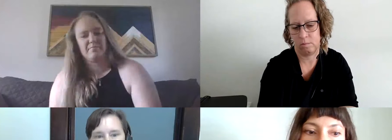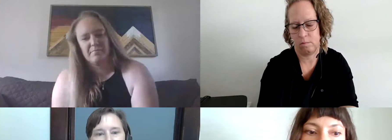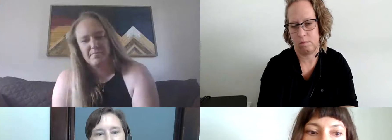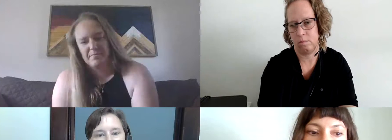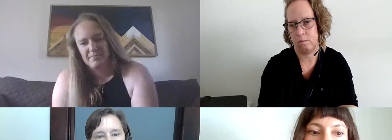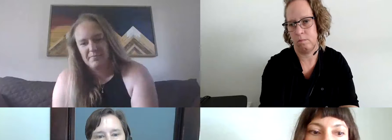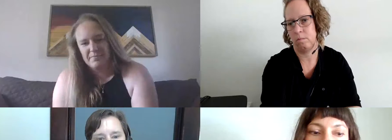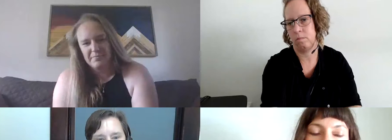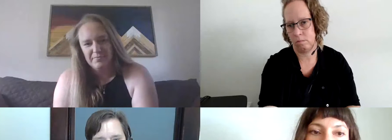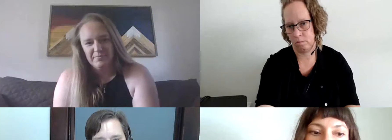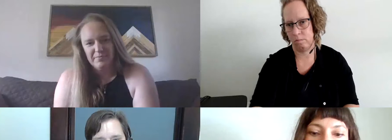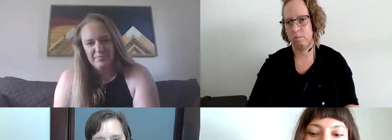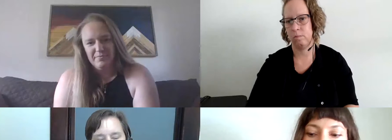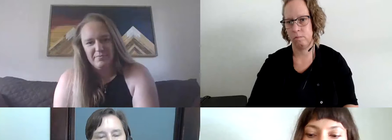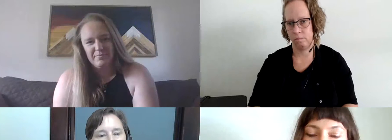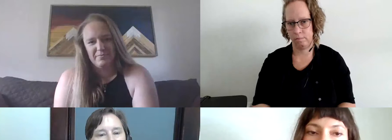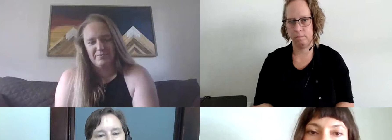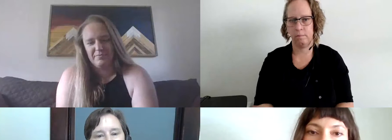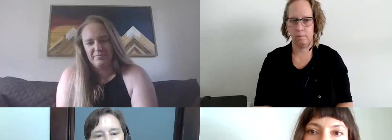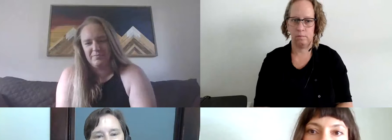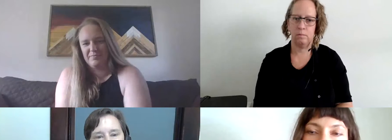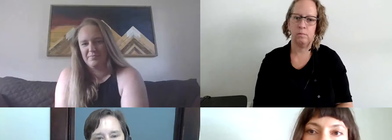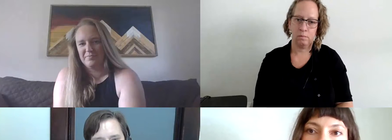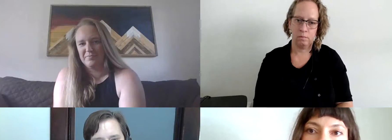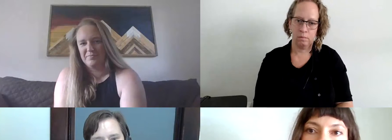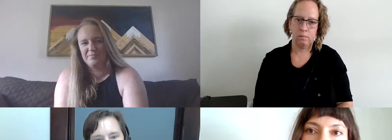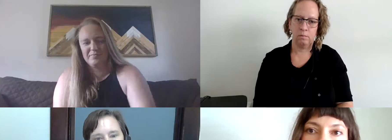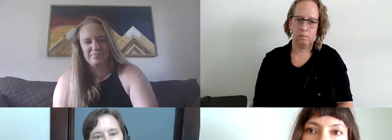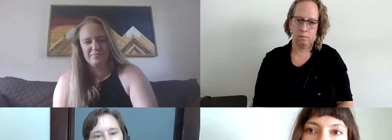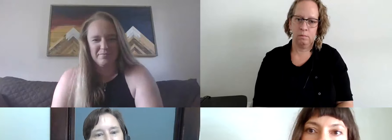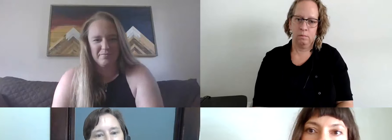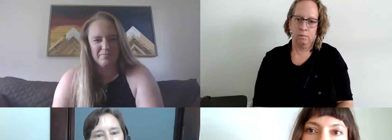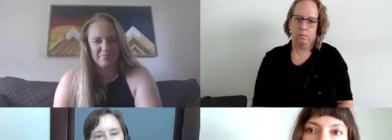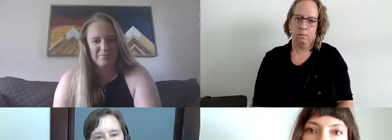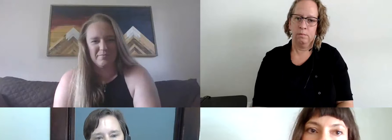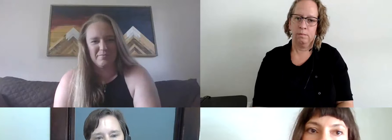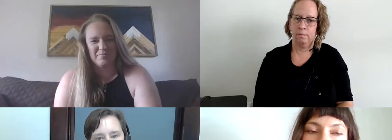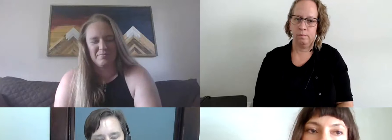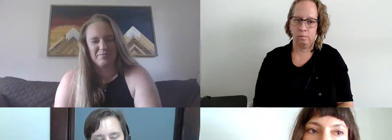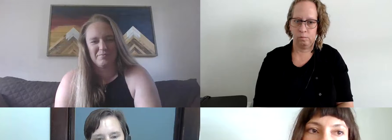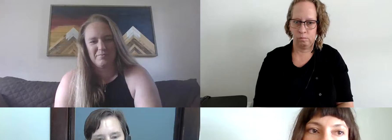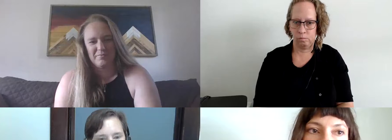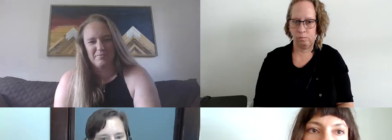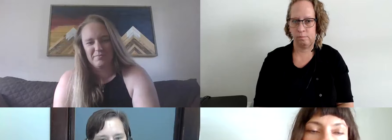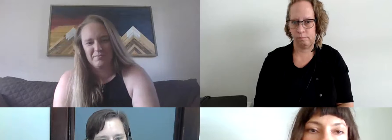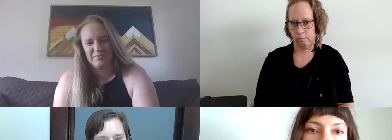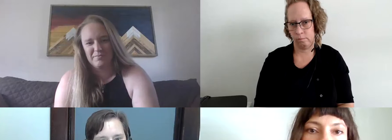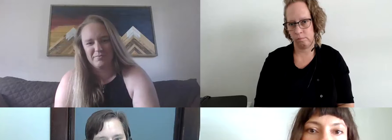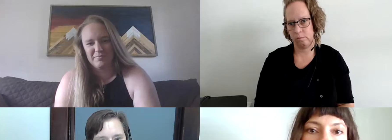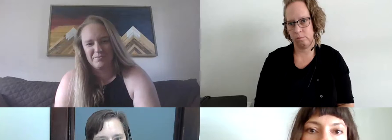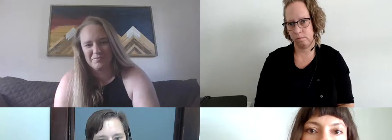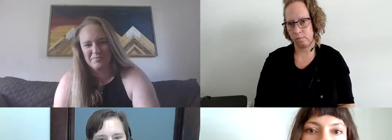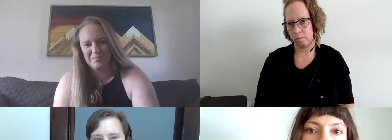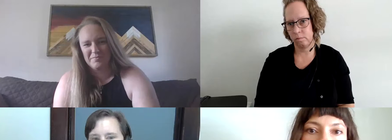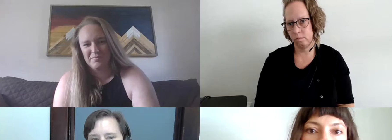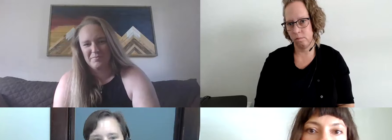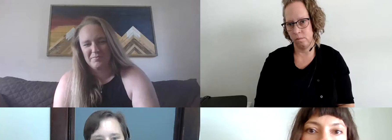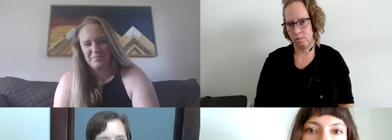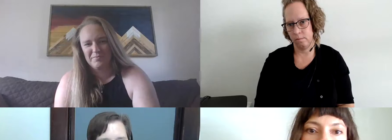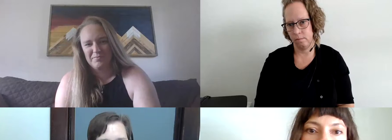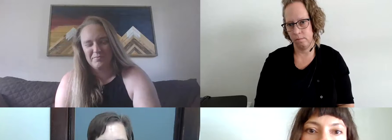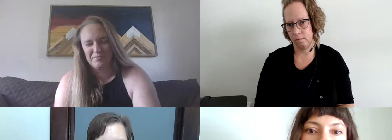you'll receive a confirmation email, reply to that email and give any prep materials that you have.